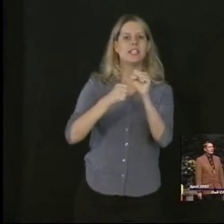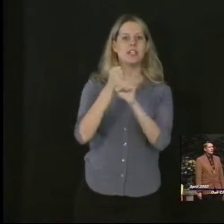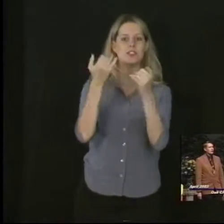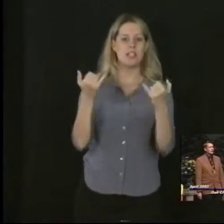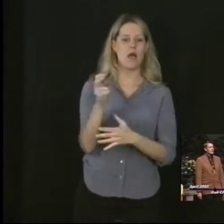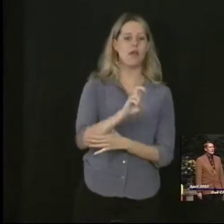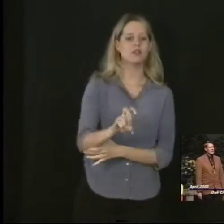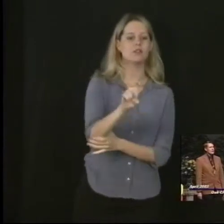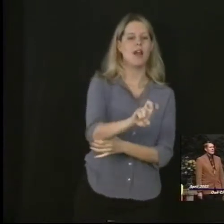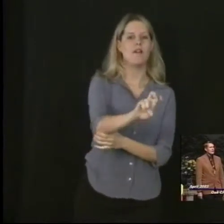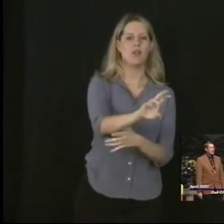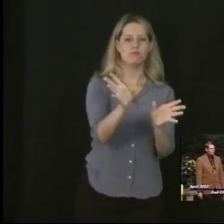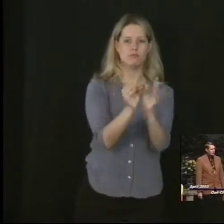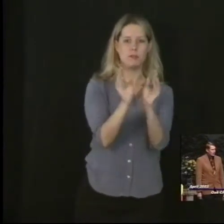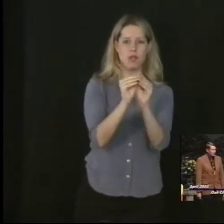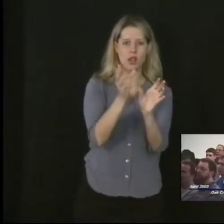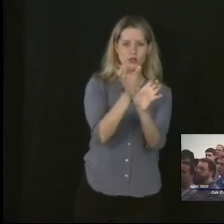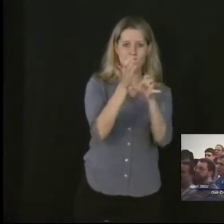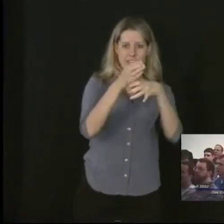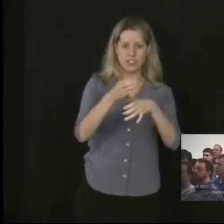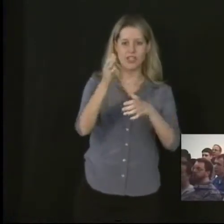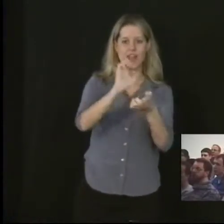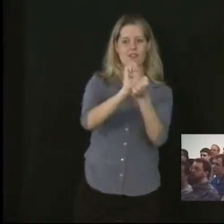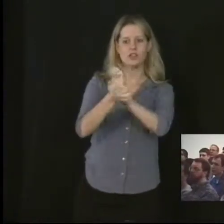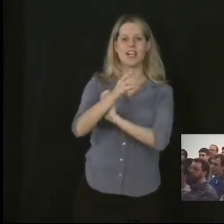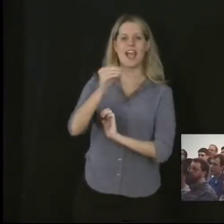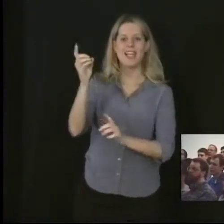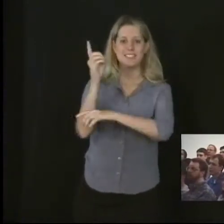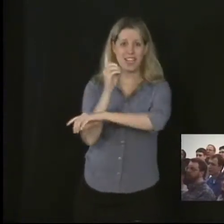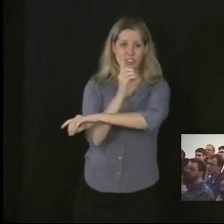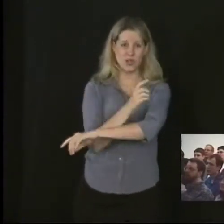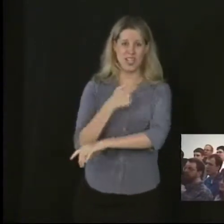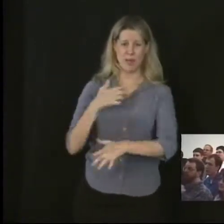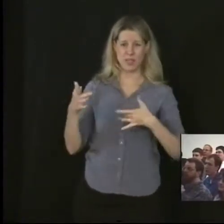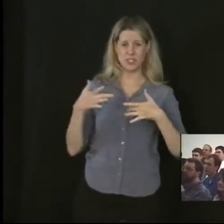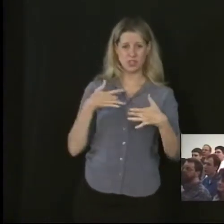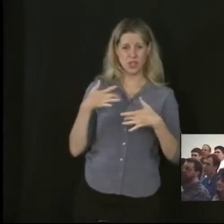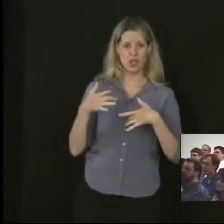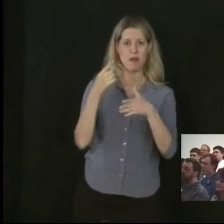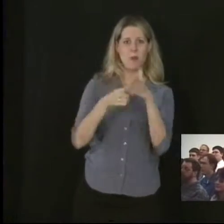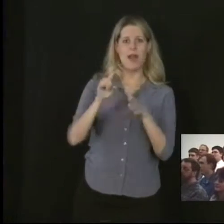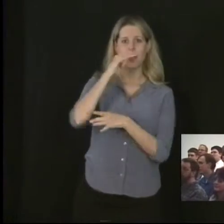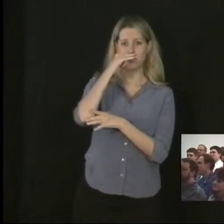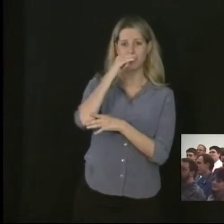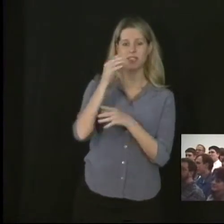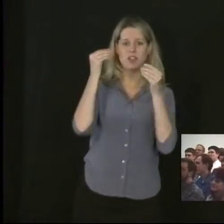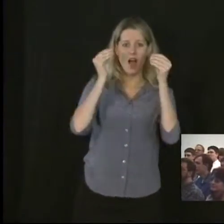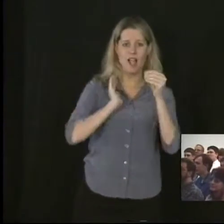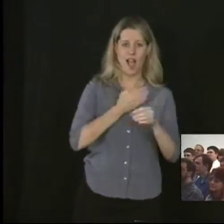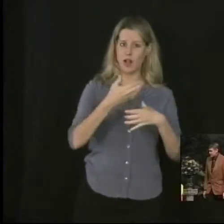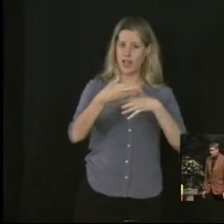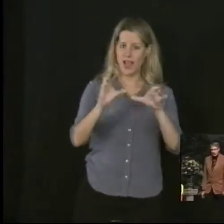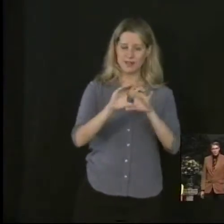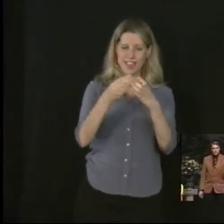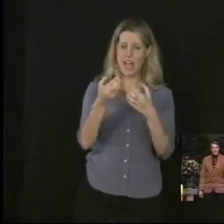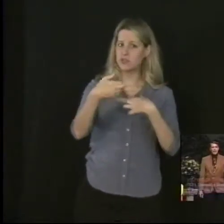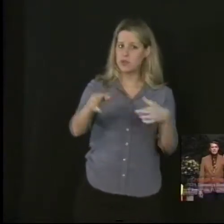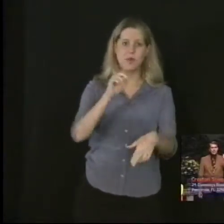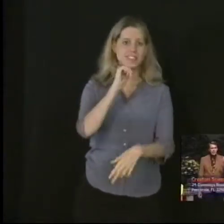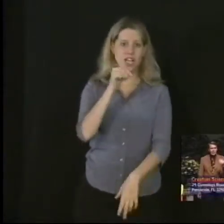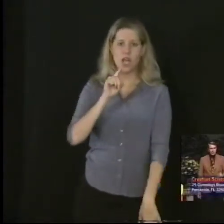creation, evolution, and dinosaurs. And I am concerned that what kids are being taught in our classroom is simply not true. There are